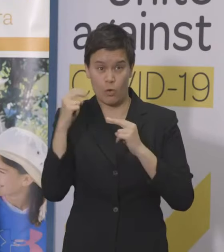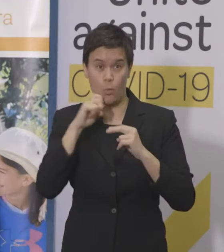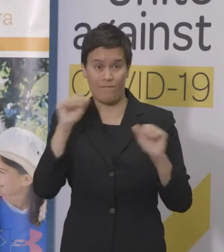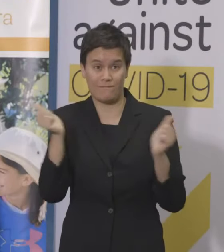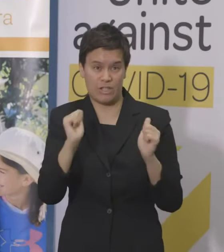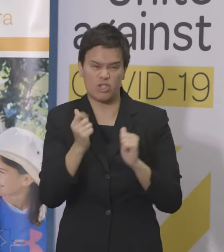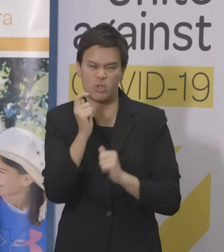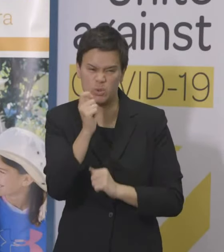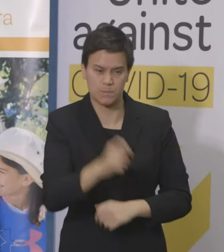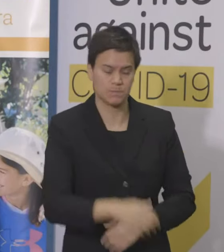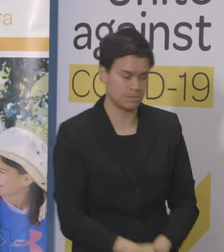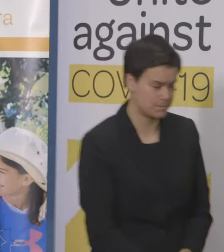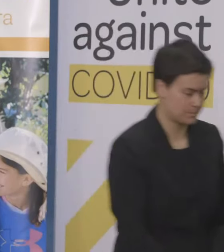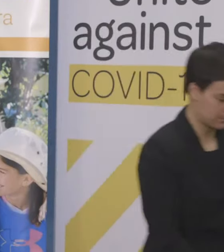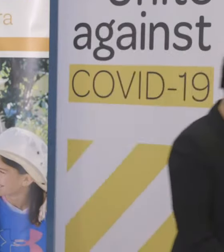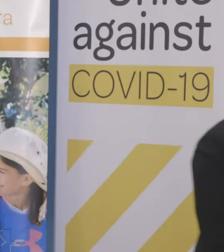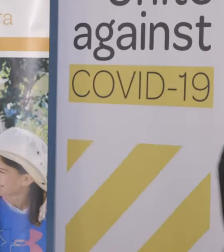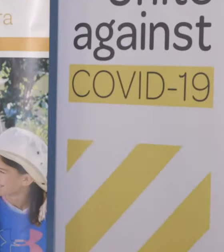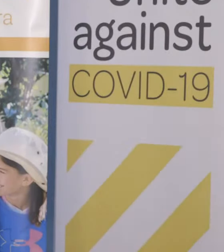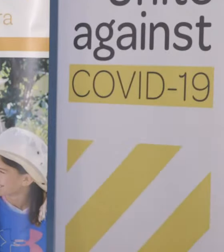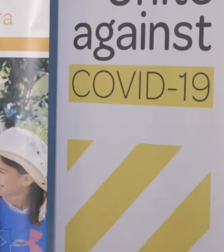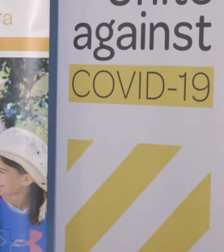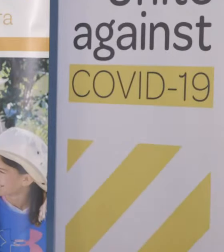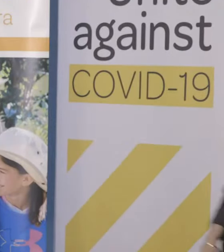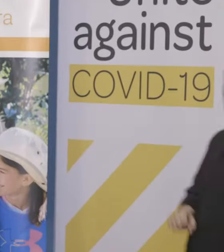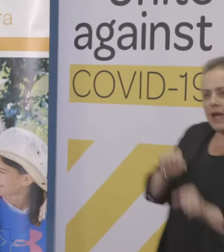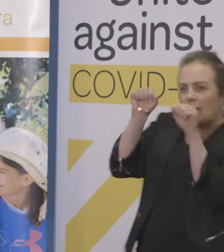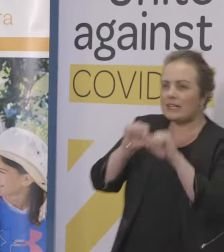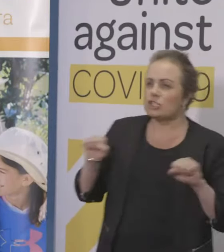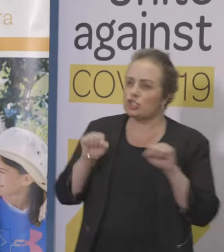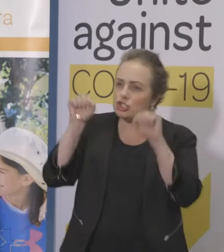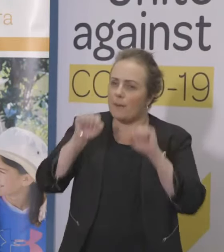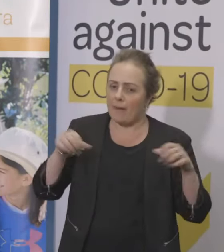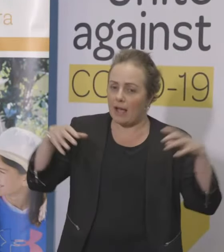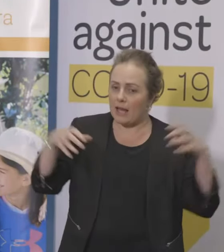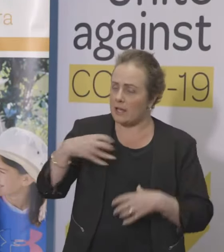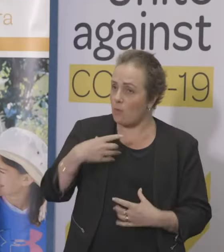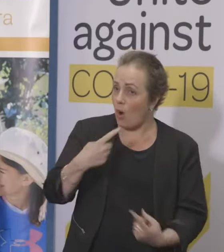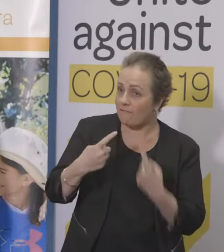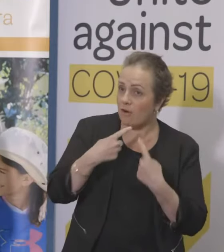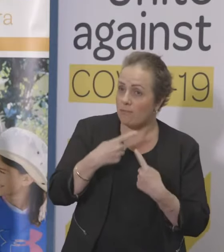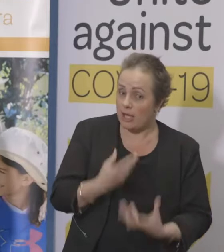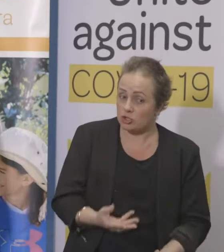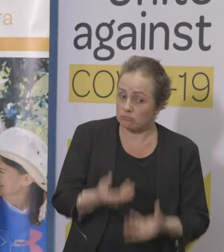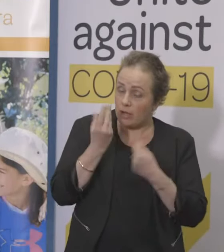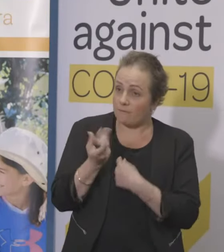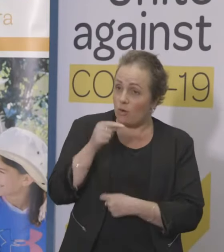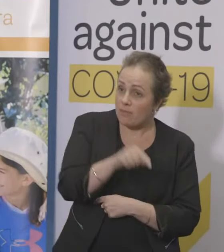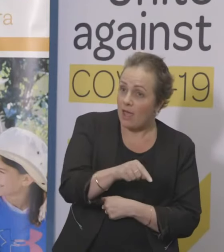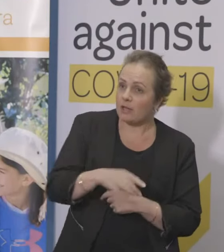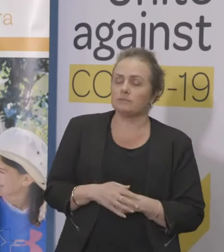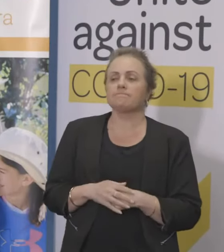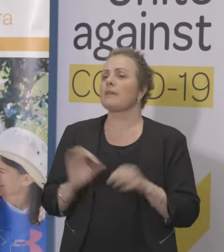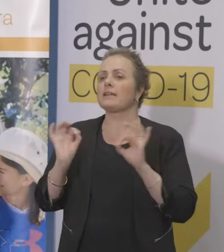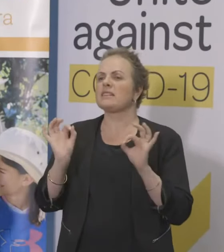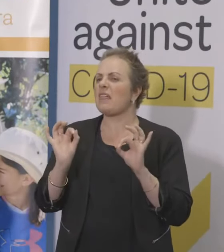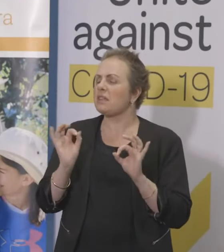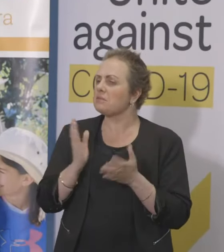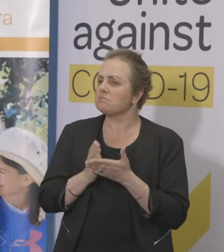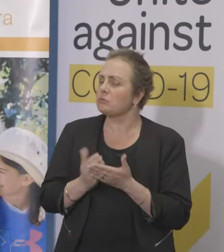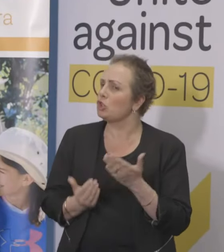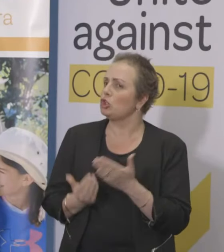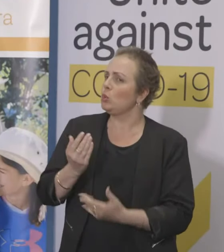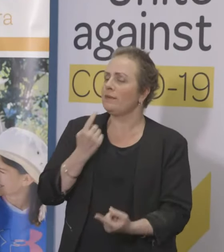been anything further from the Les Mills cluster, well, this sort of subcluster of that? Nothing in the sense